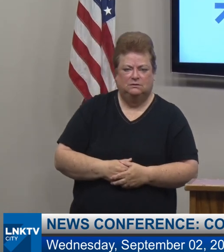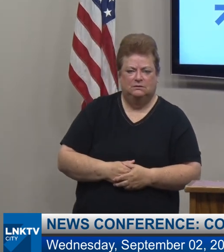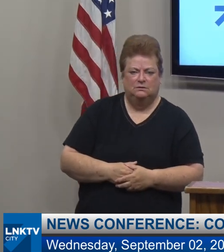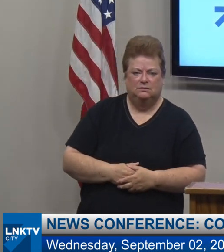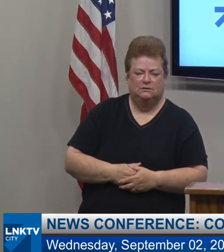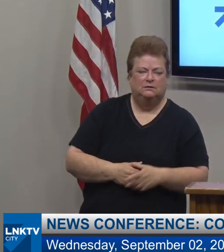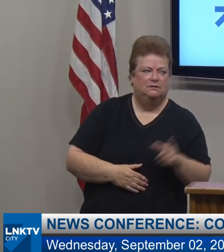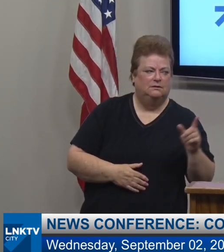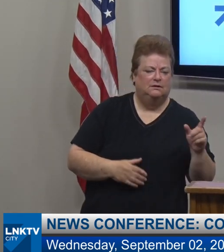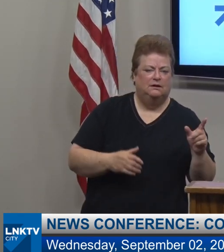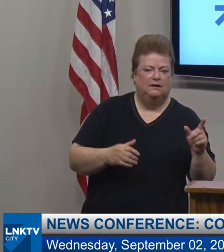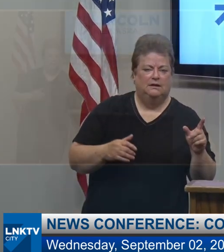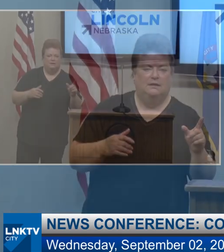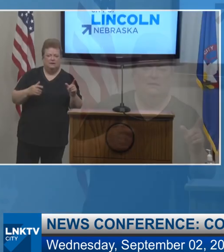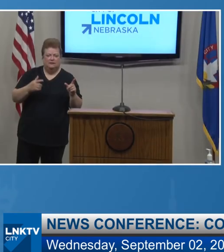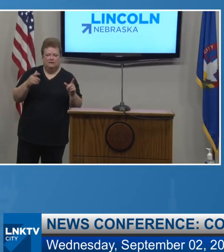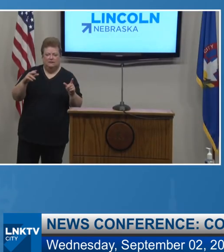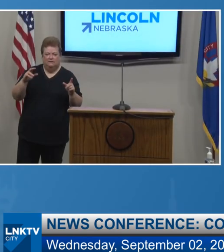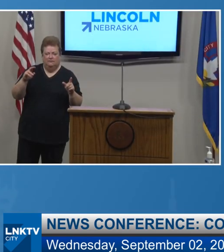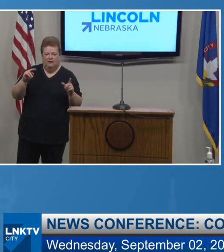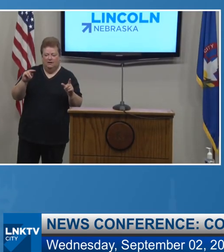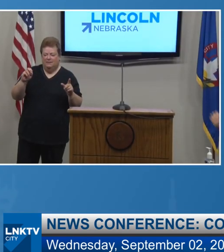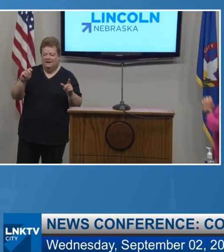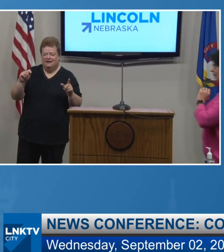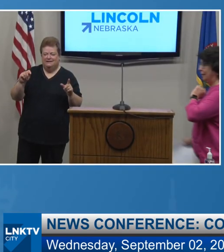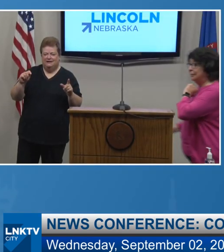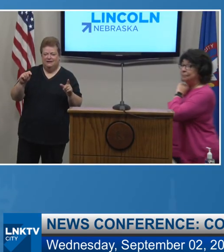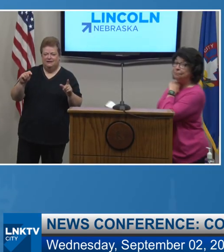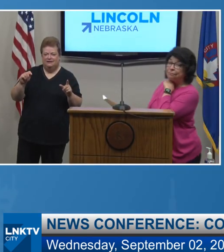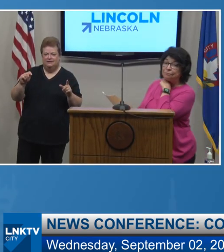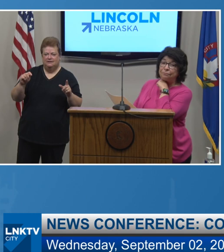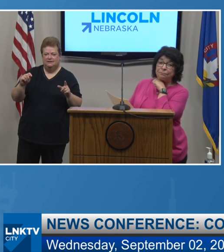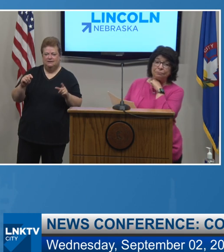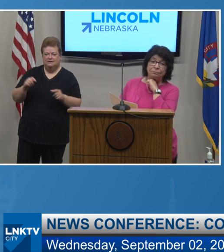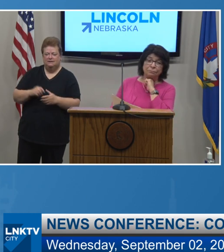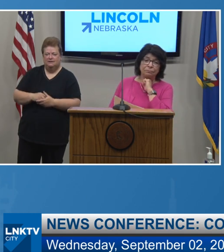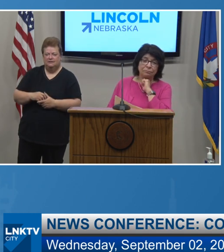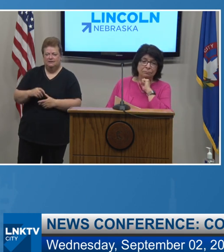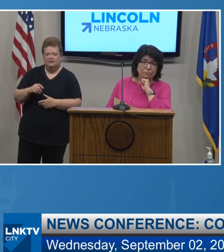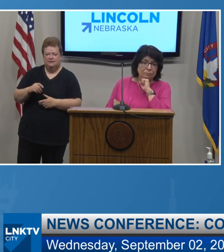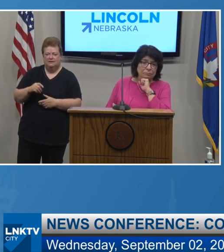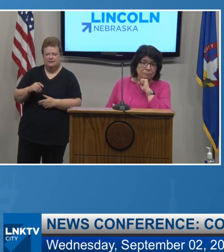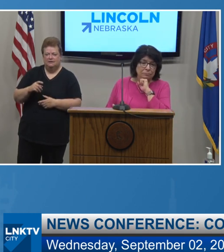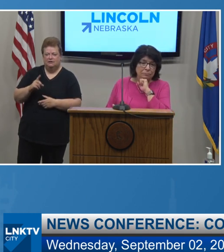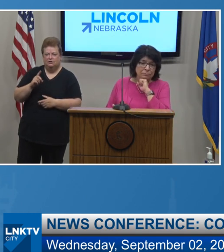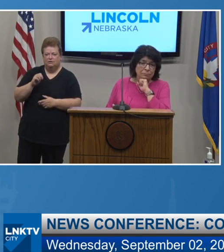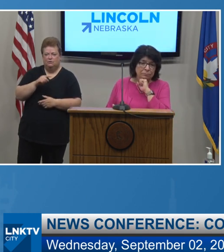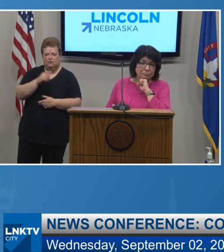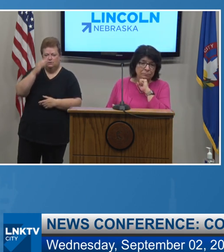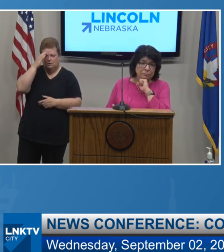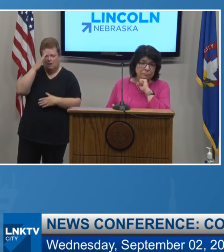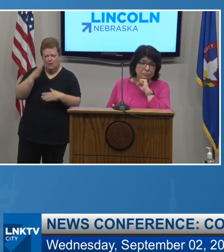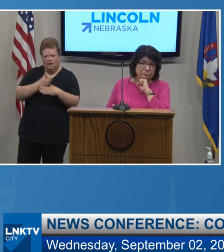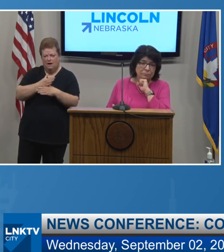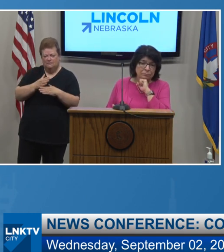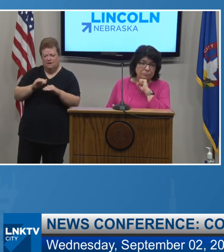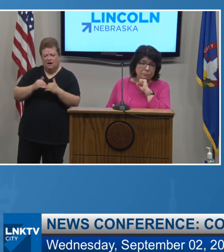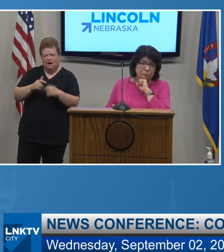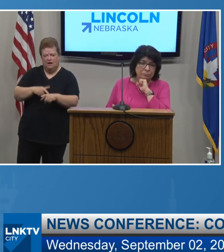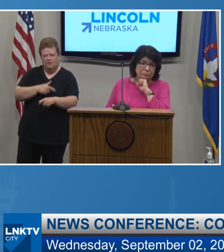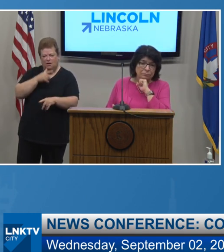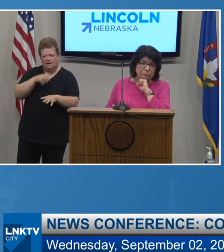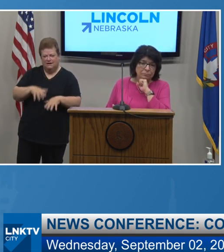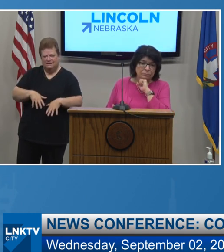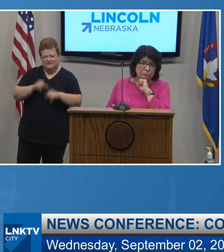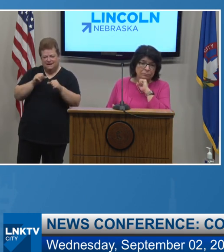Pat, a quick follow-up to that, if you can. This is Becca from NET News again. Do you know an average of how long it takes